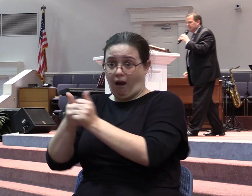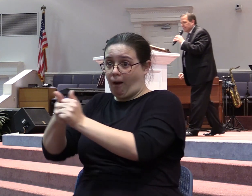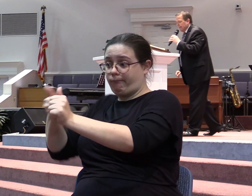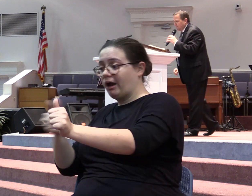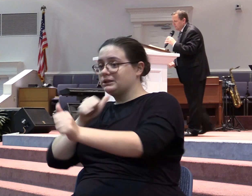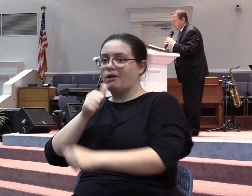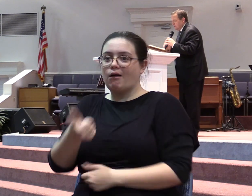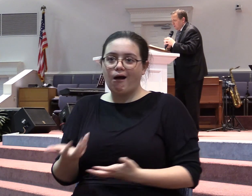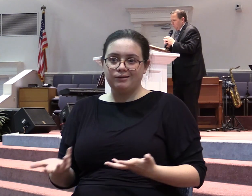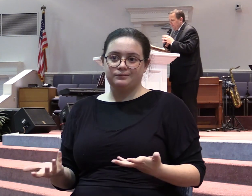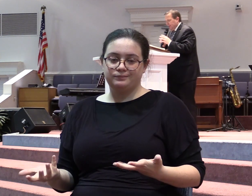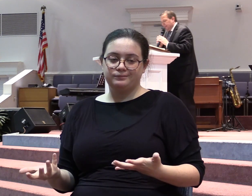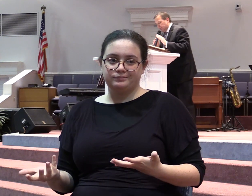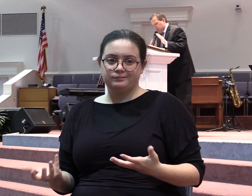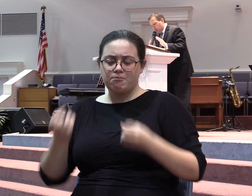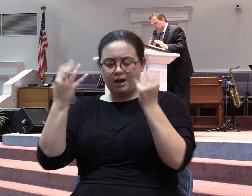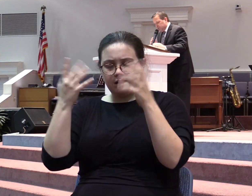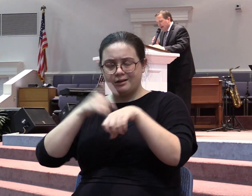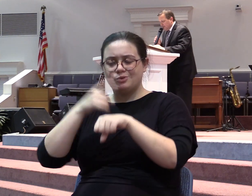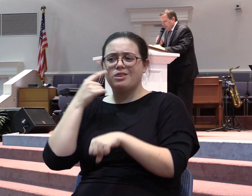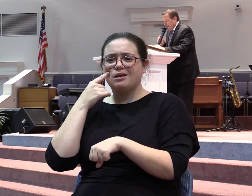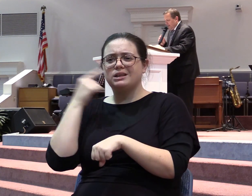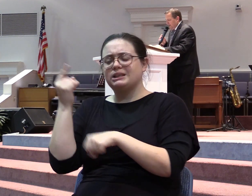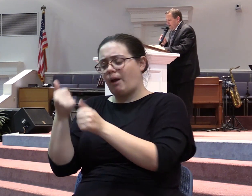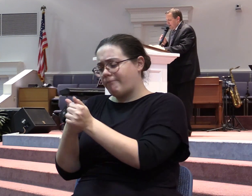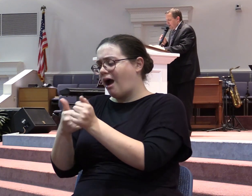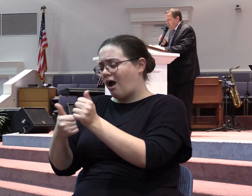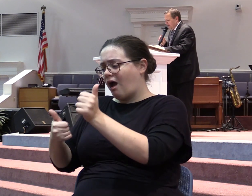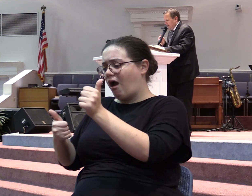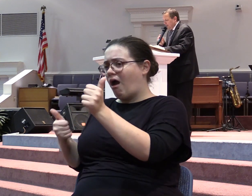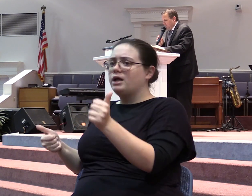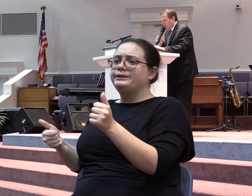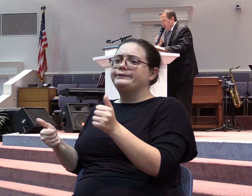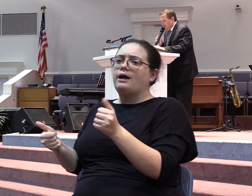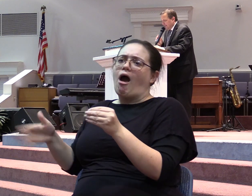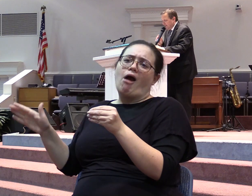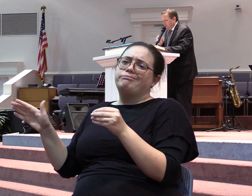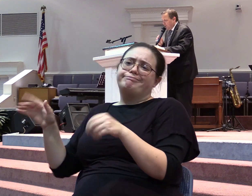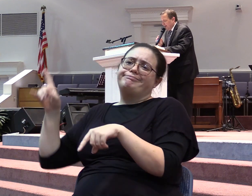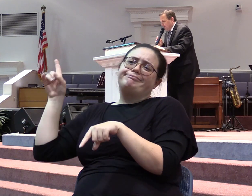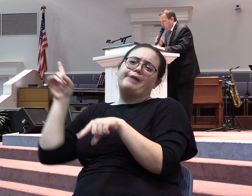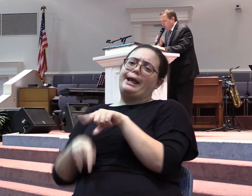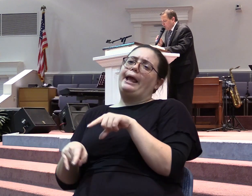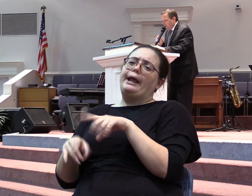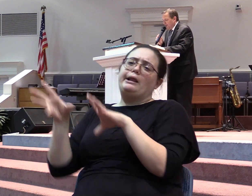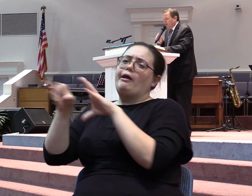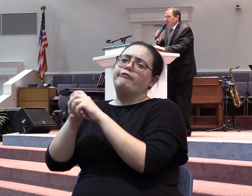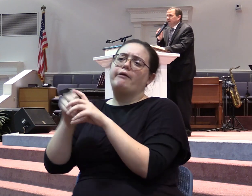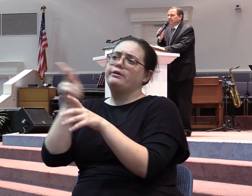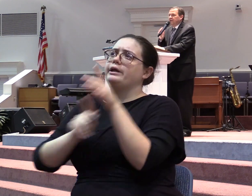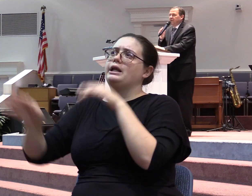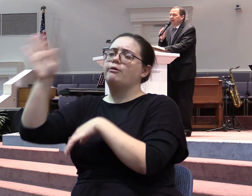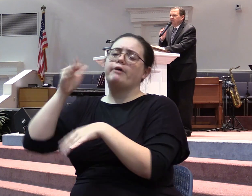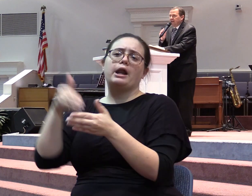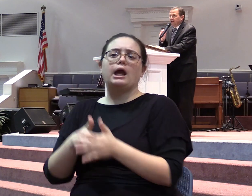Too many times we think that someone's backsliding completely disqualifies them from ever enjoying the